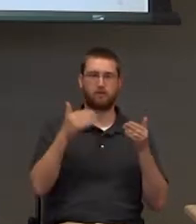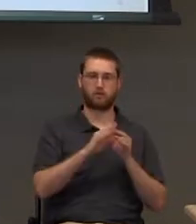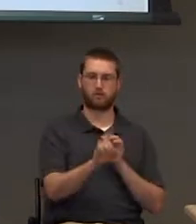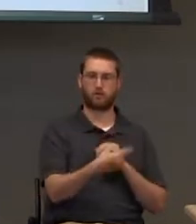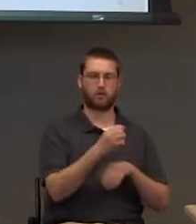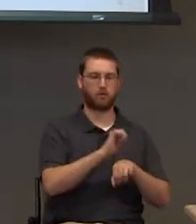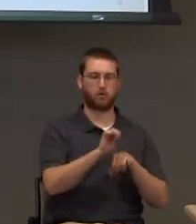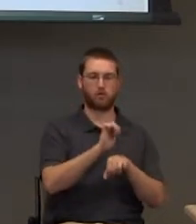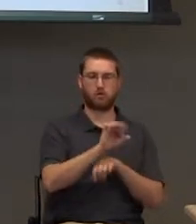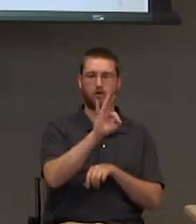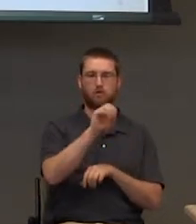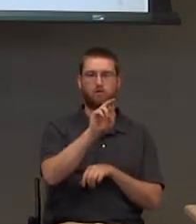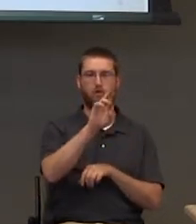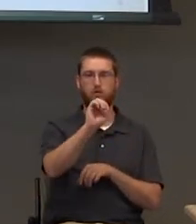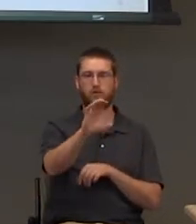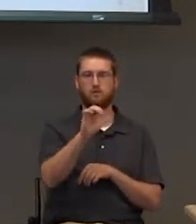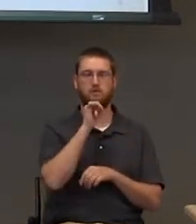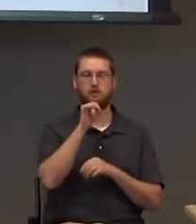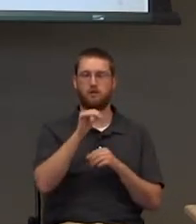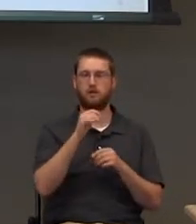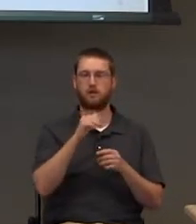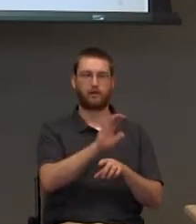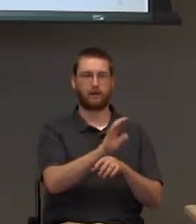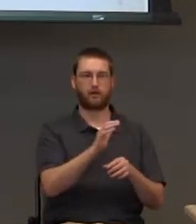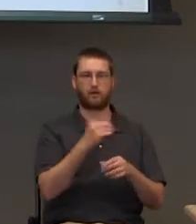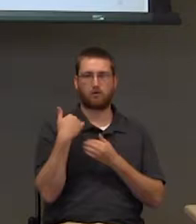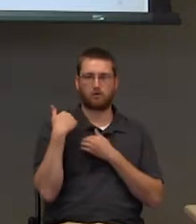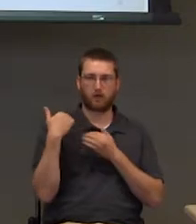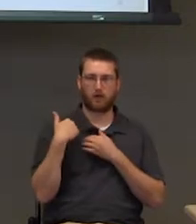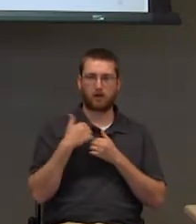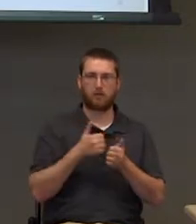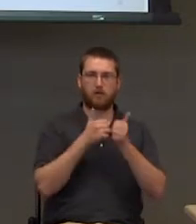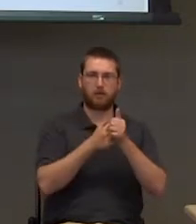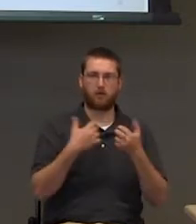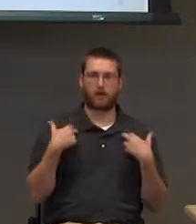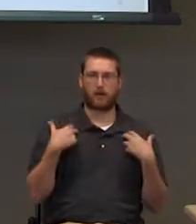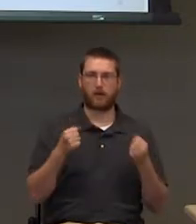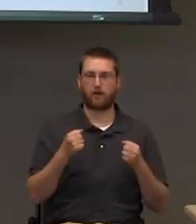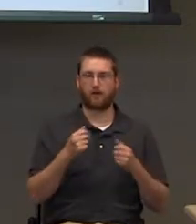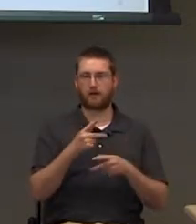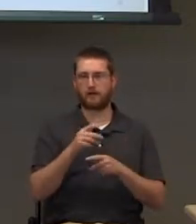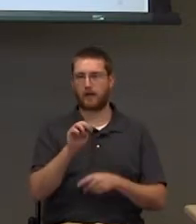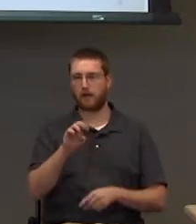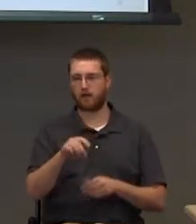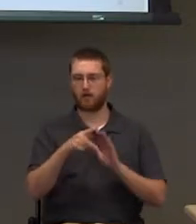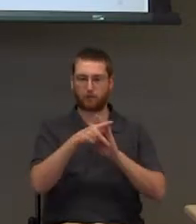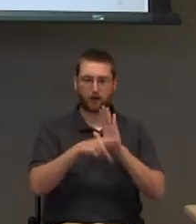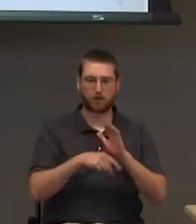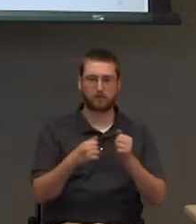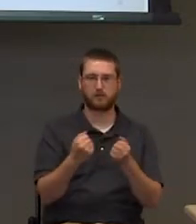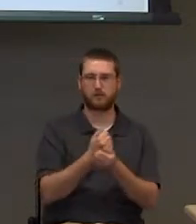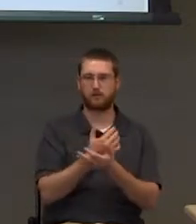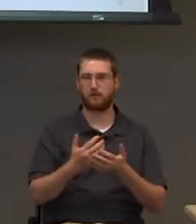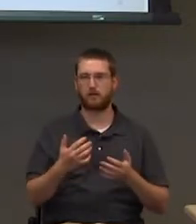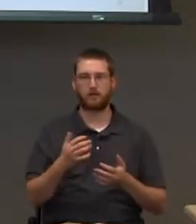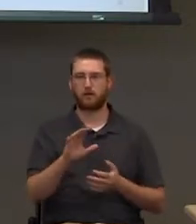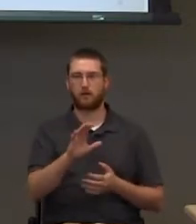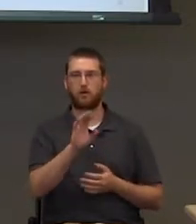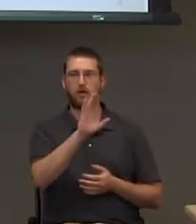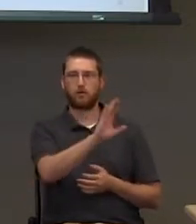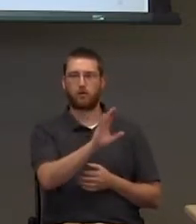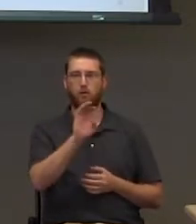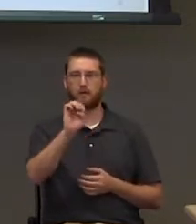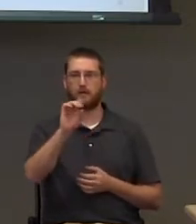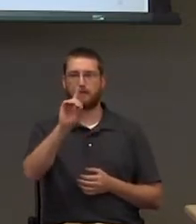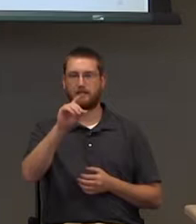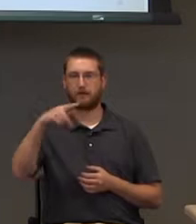It's not their job to deal with compliance, healthcare, policy. That's not what your Economic Development Organization is doing. They